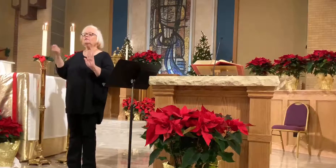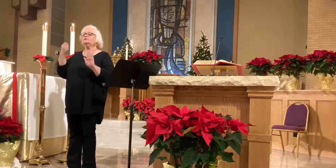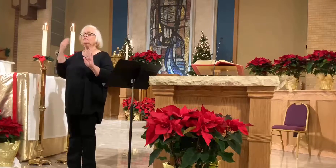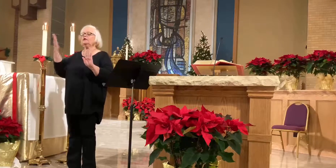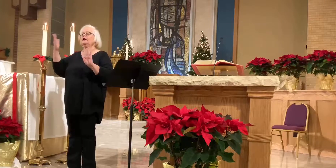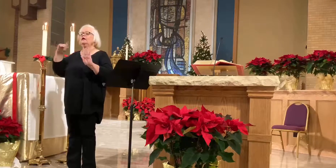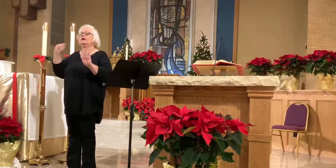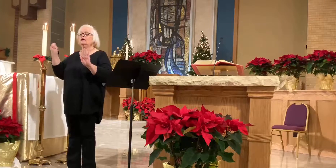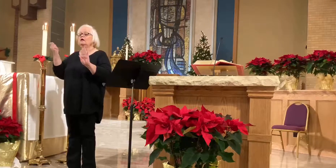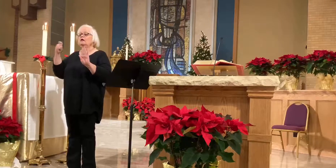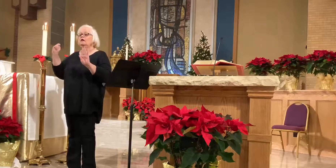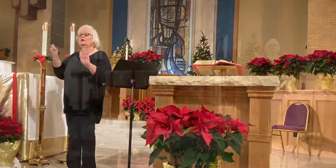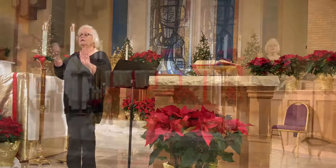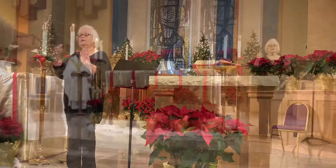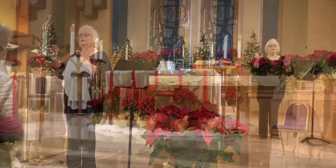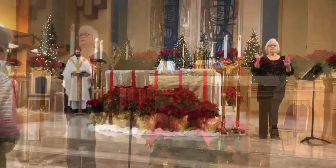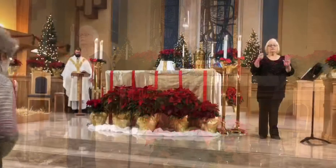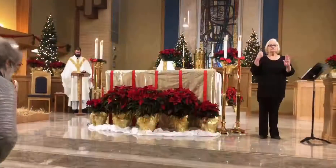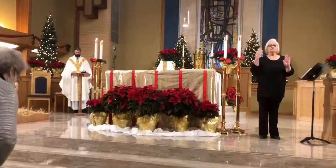Alleluia,